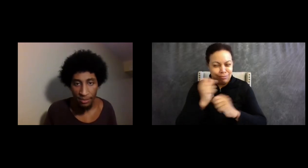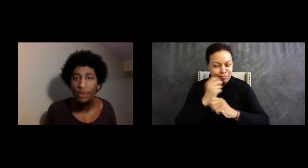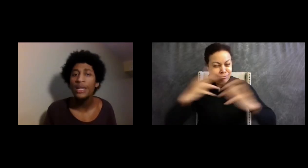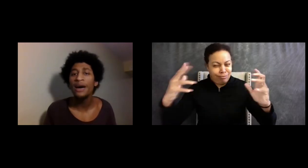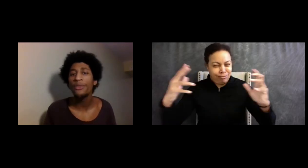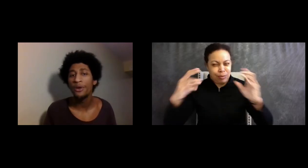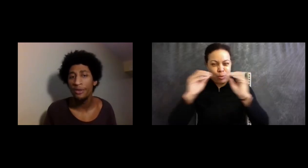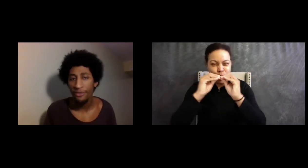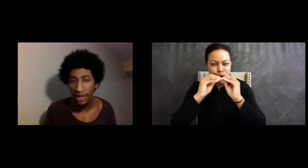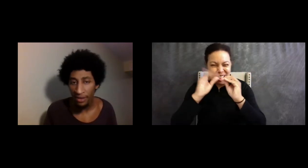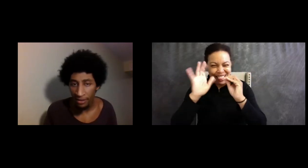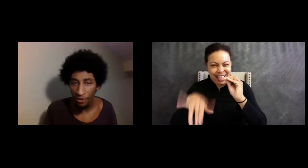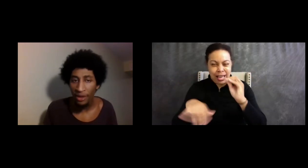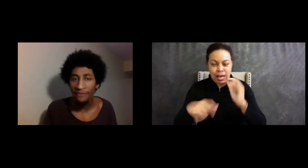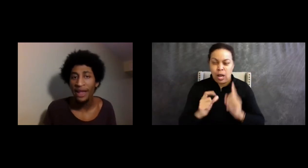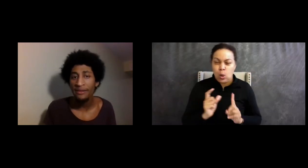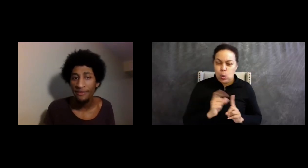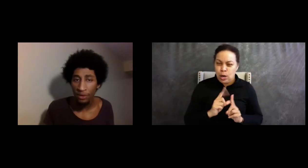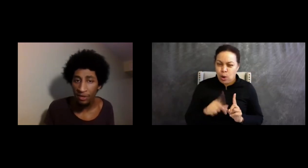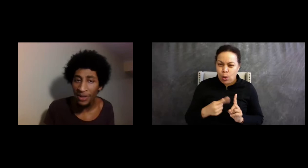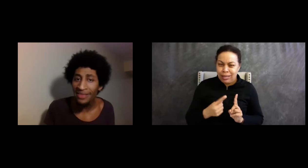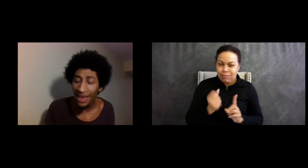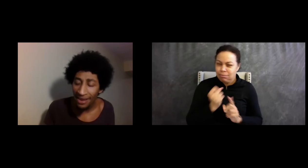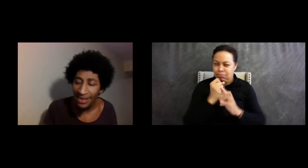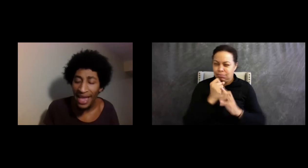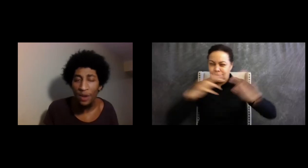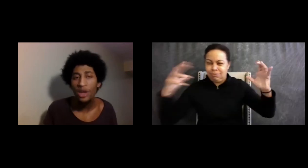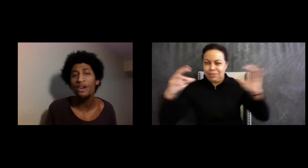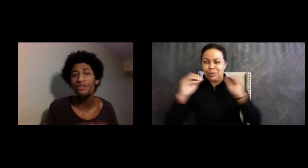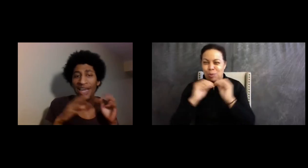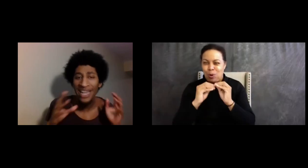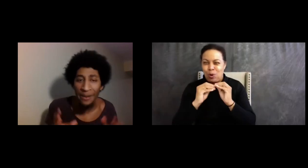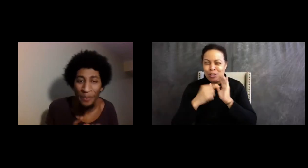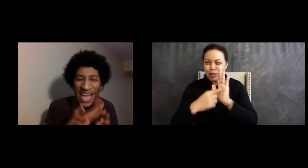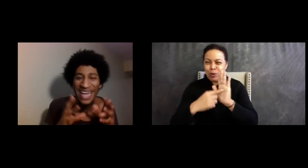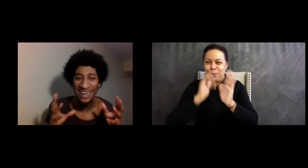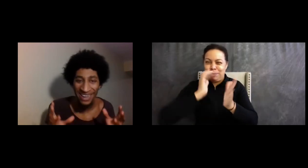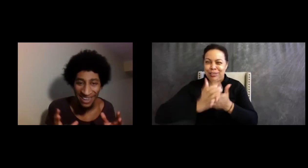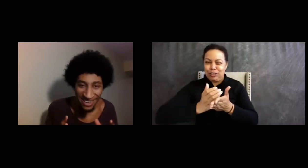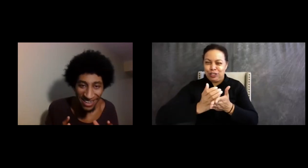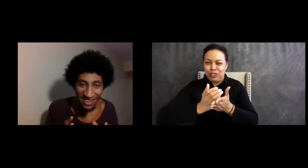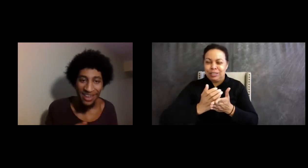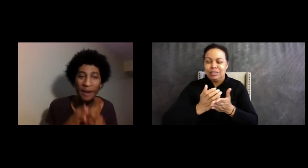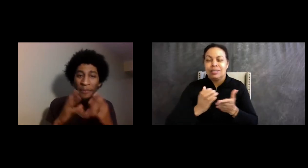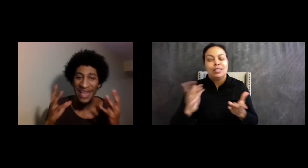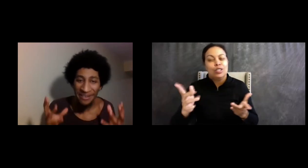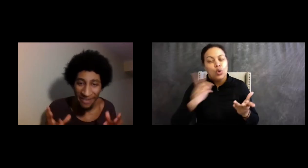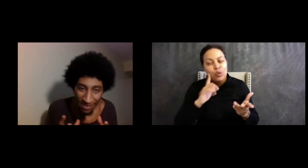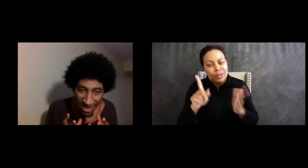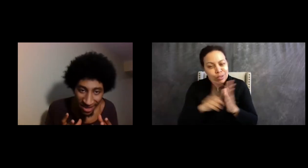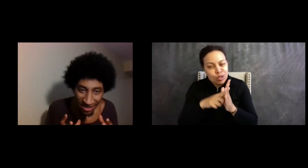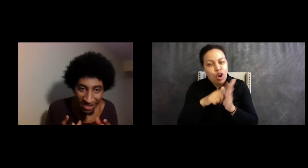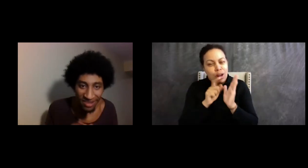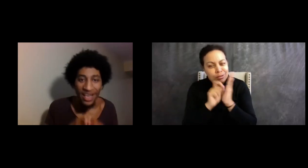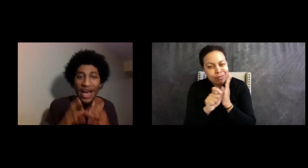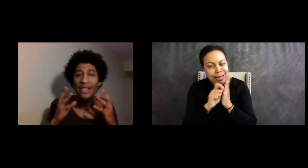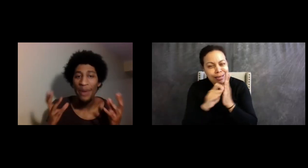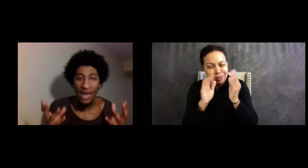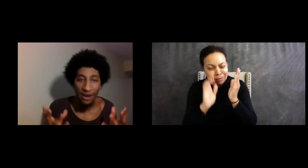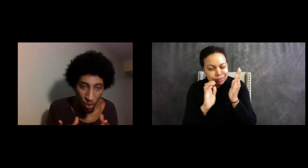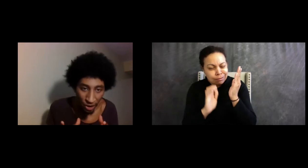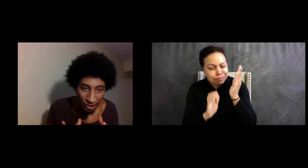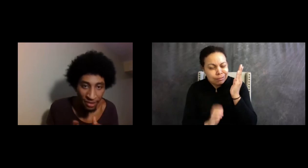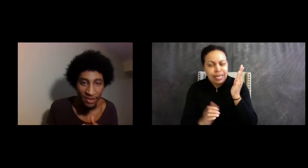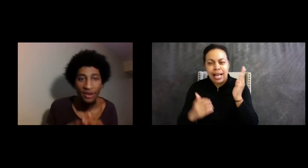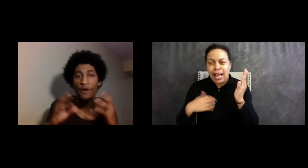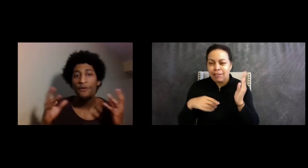right? Pull out those phrases for the advanced folks. But at the end of the day, we are creating a bank of images and a bank